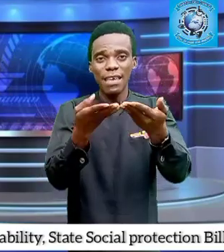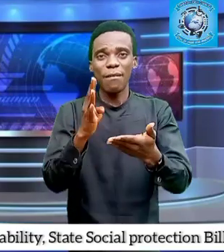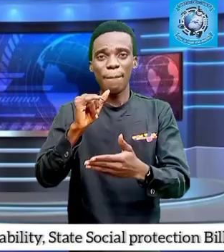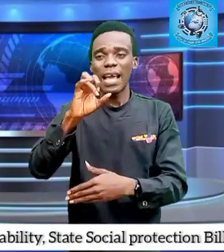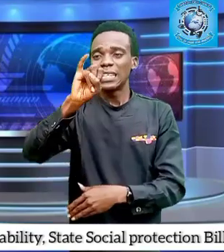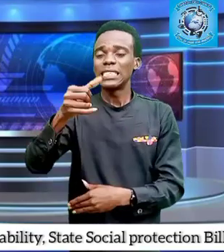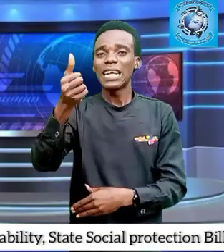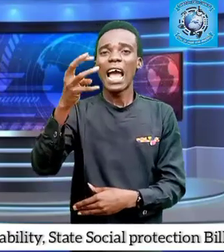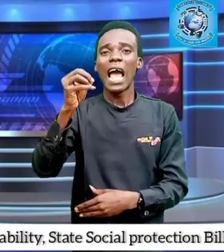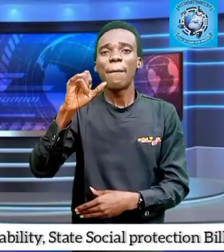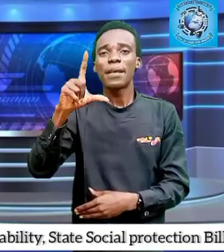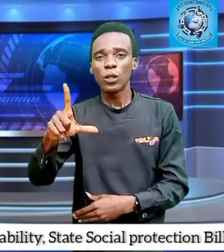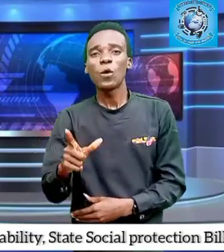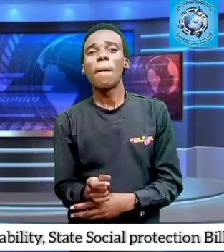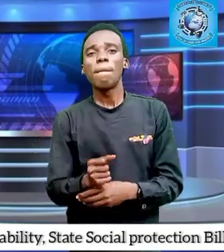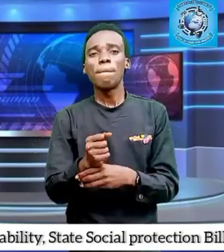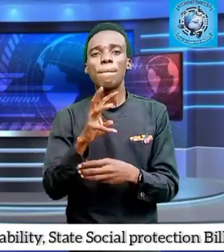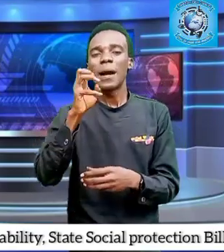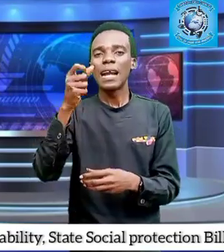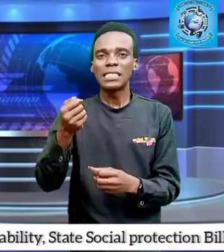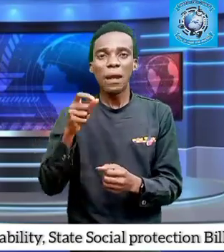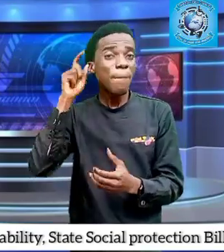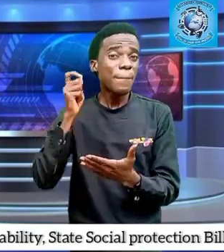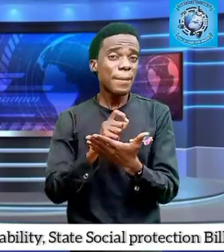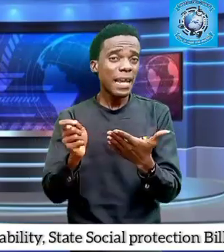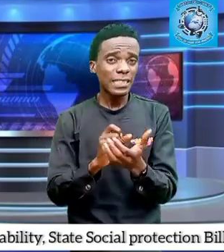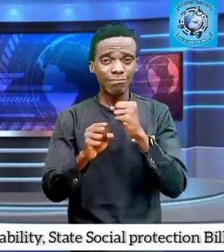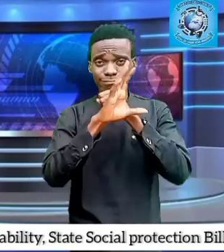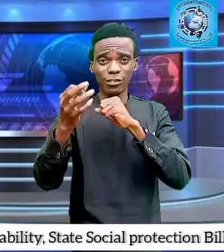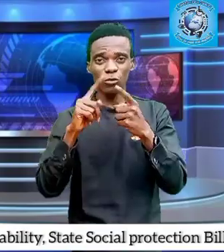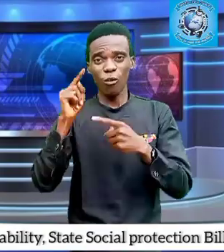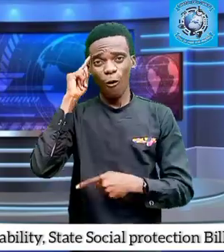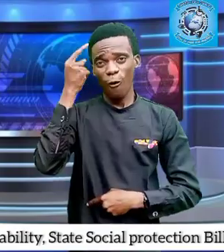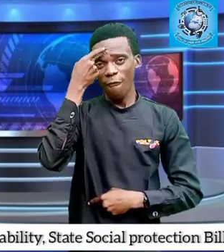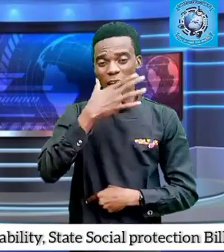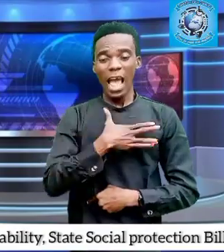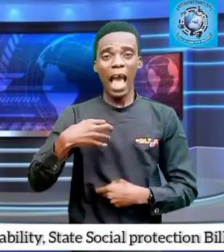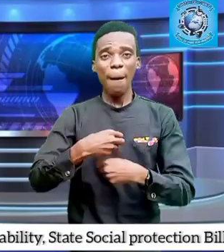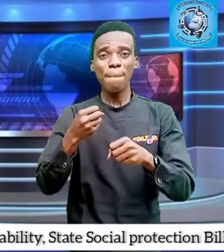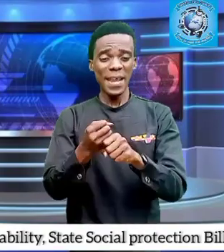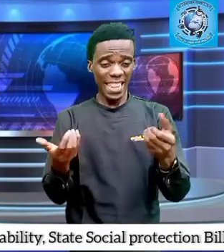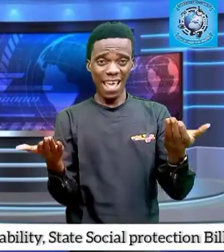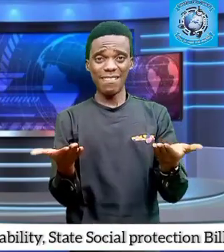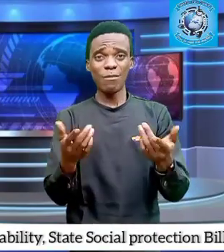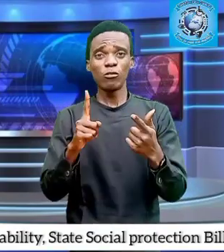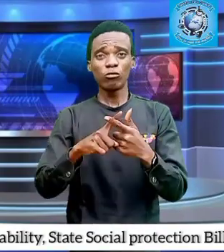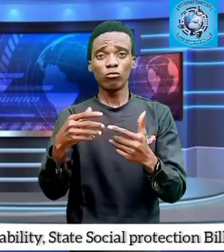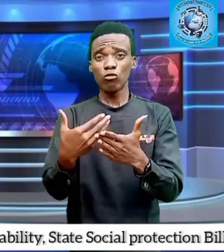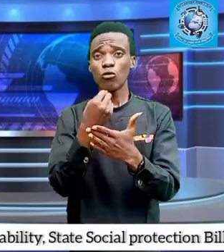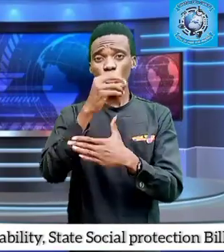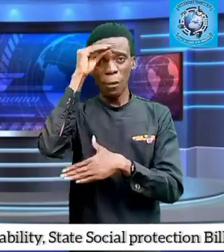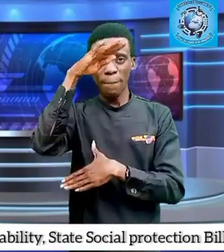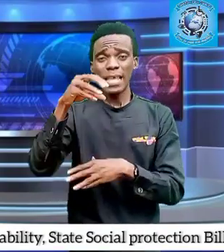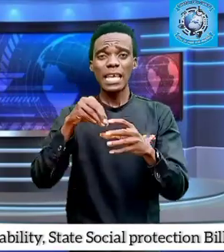by Jamilu Benue Magaji, Press Secretary to the Governor, and made available to newsmen